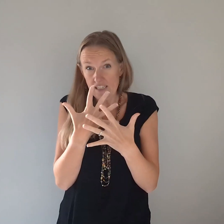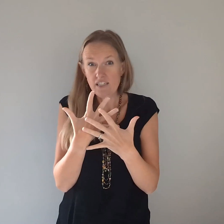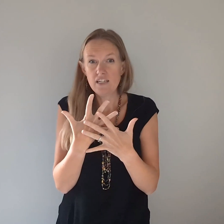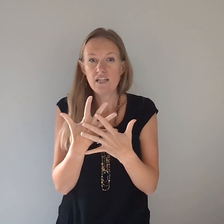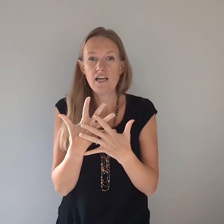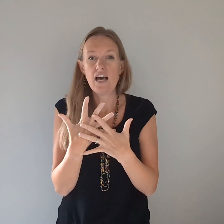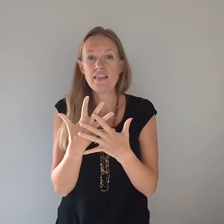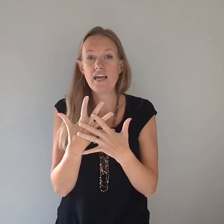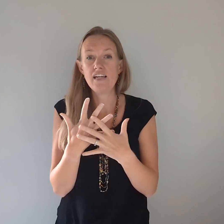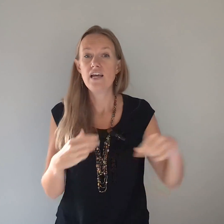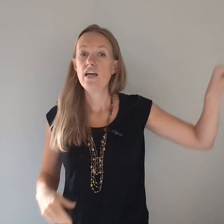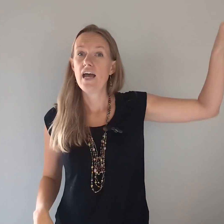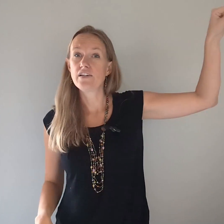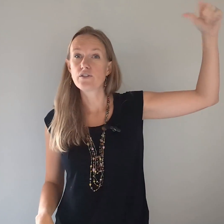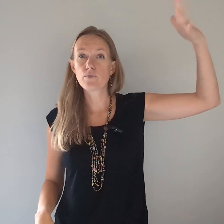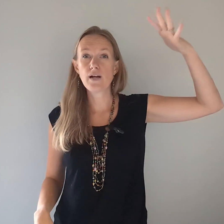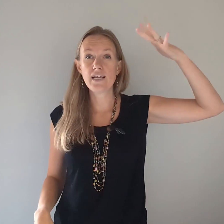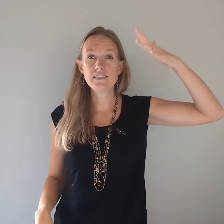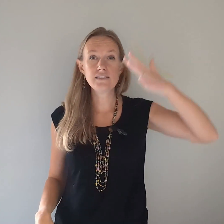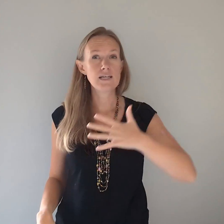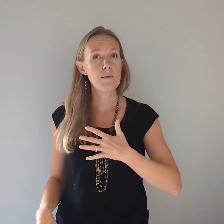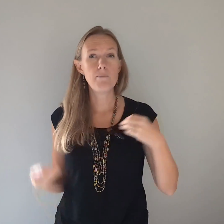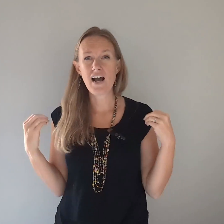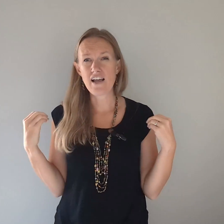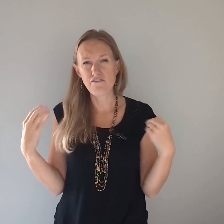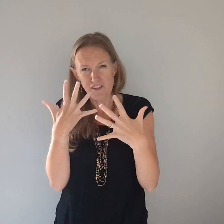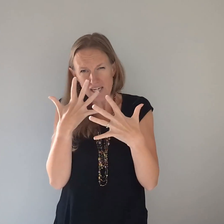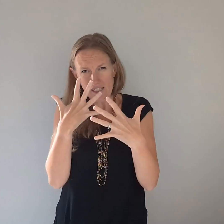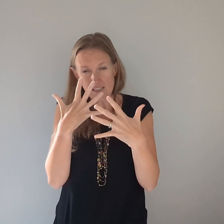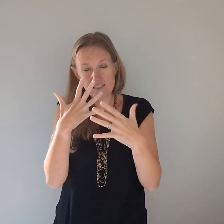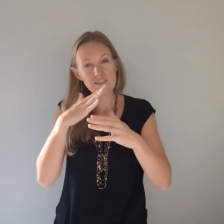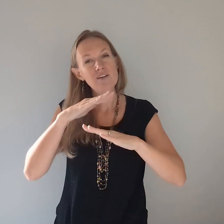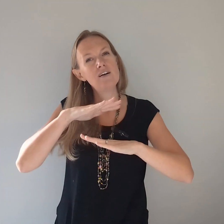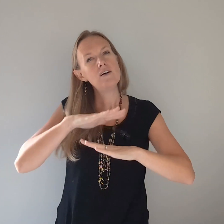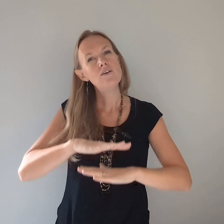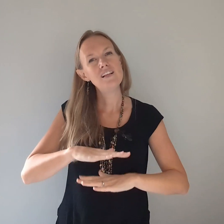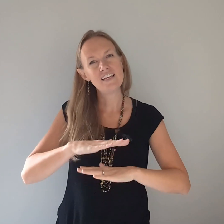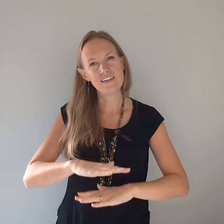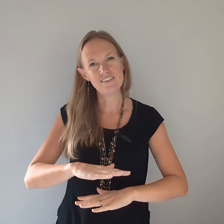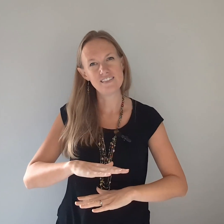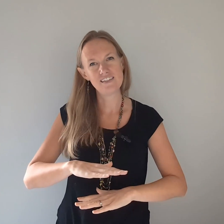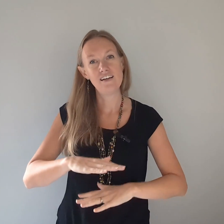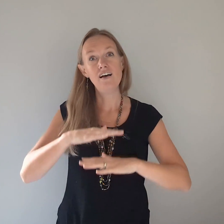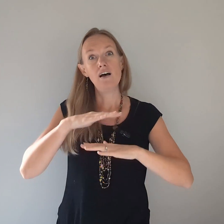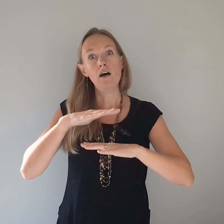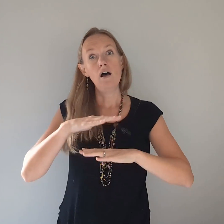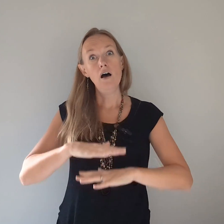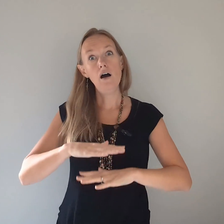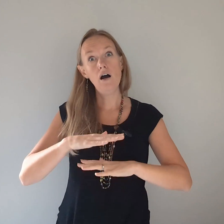Fear. And then, and grace, my fears, relieved.